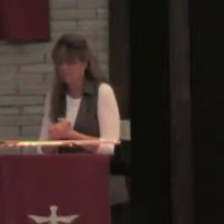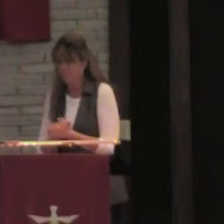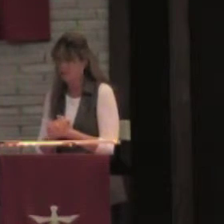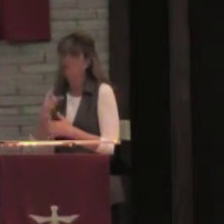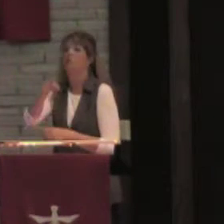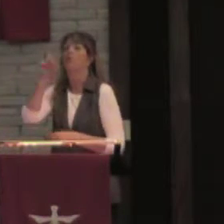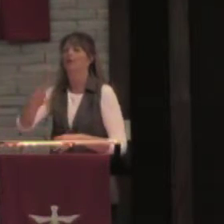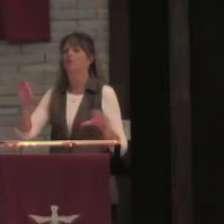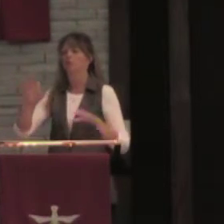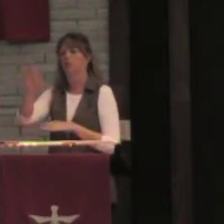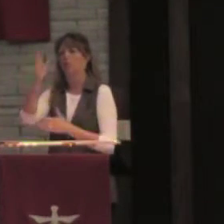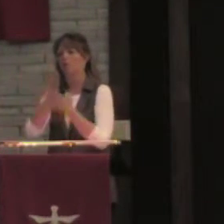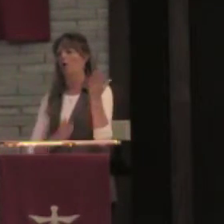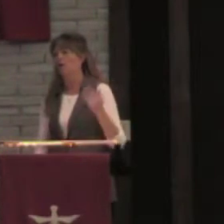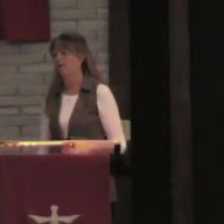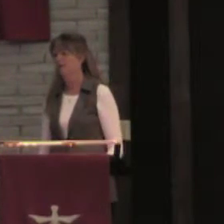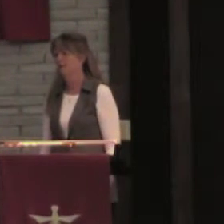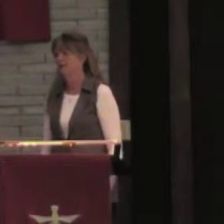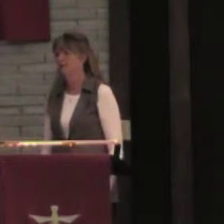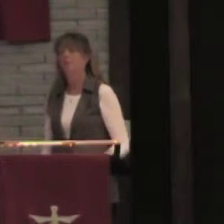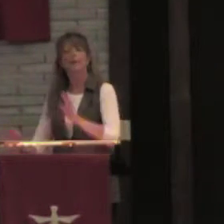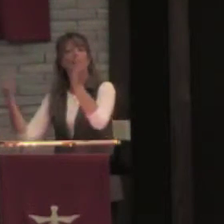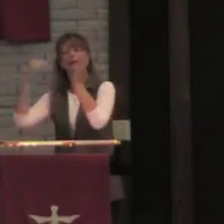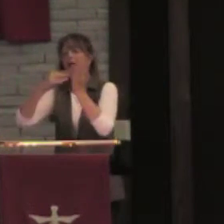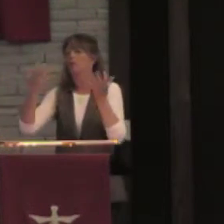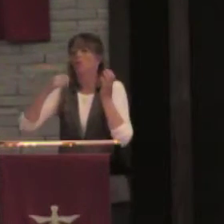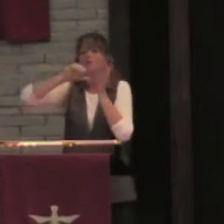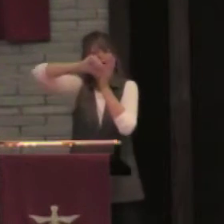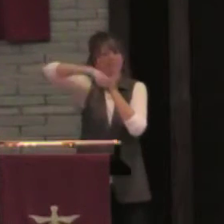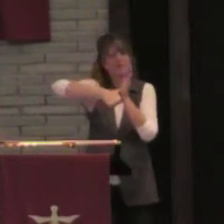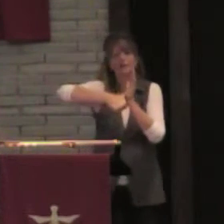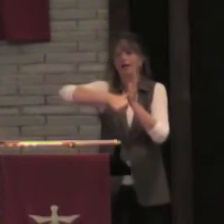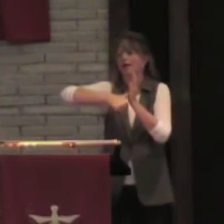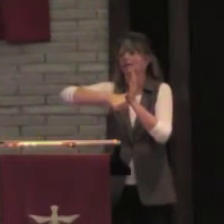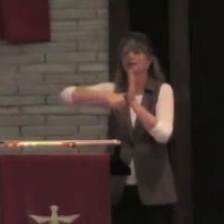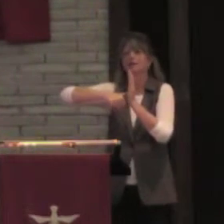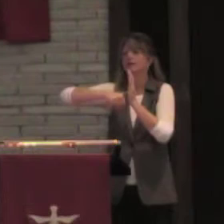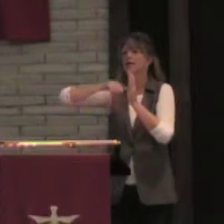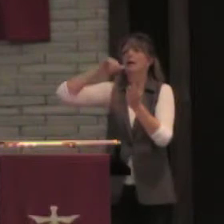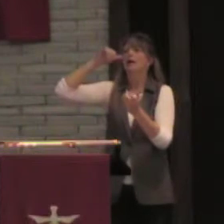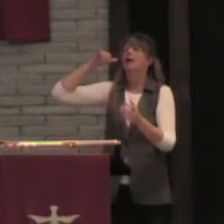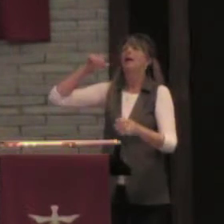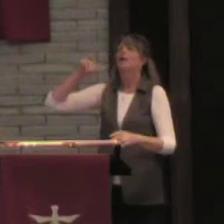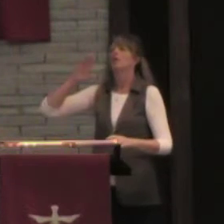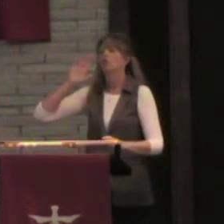I believe that you have to do your part. Again, I want to emphasize this.